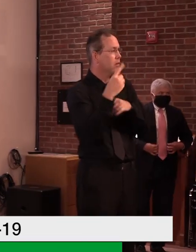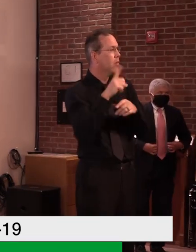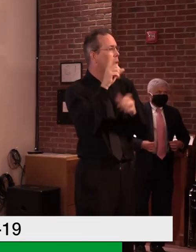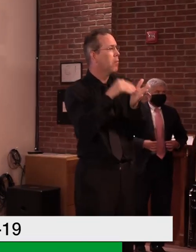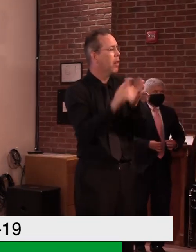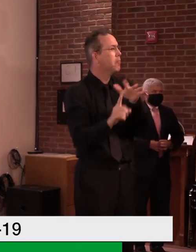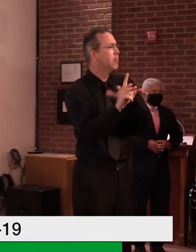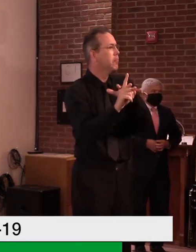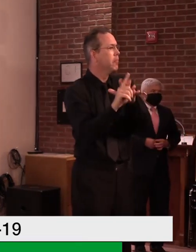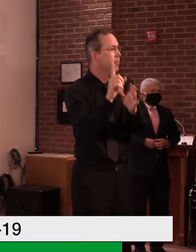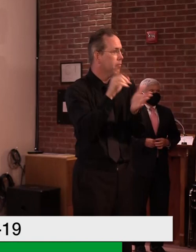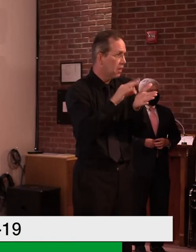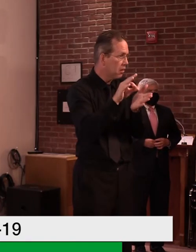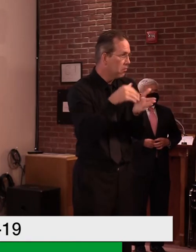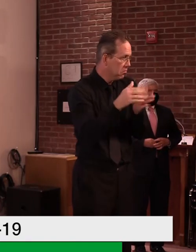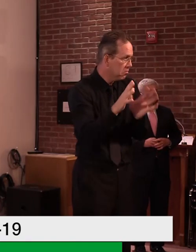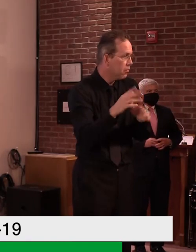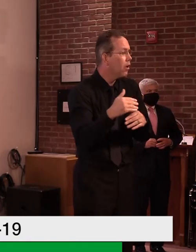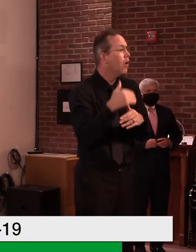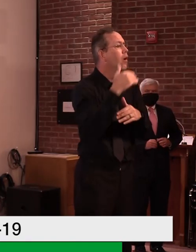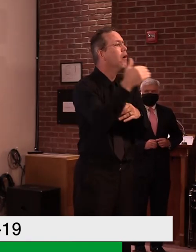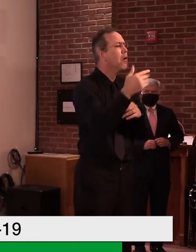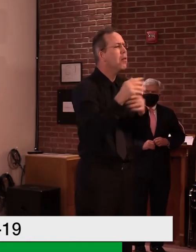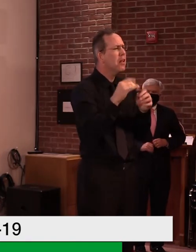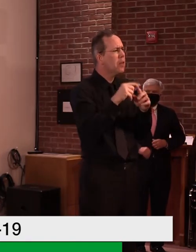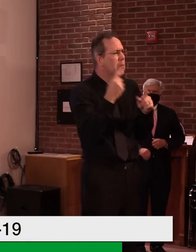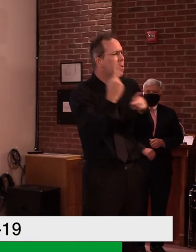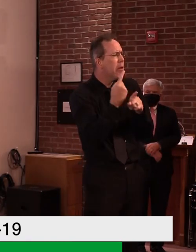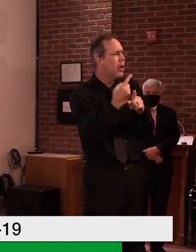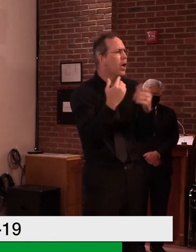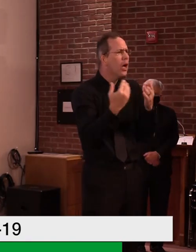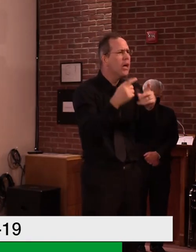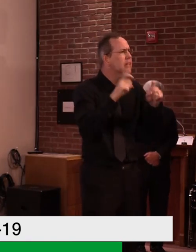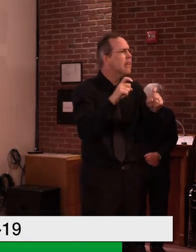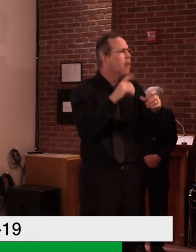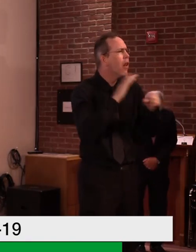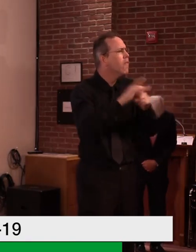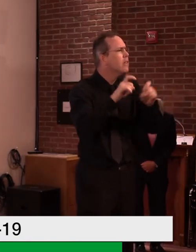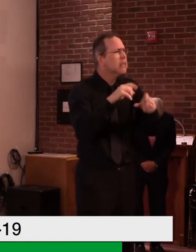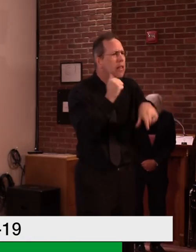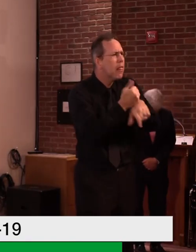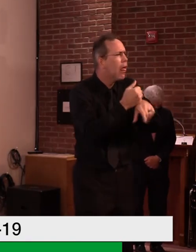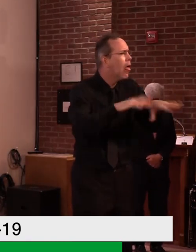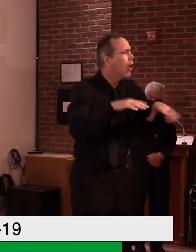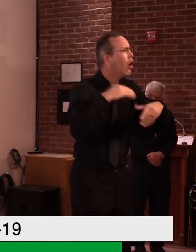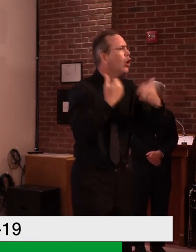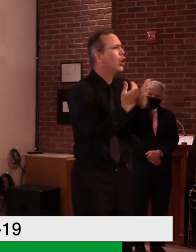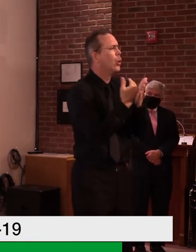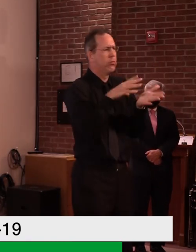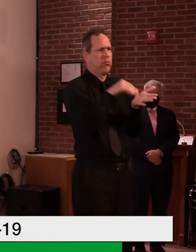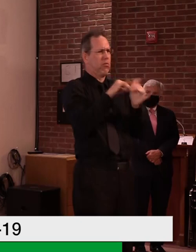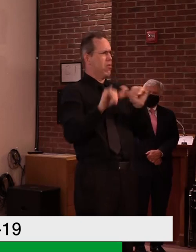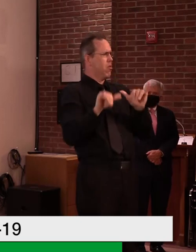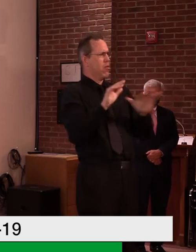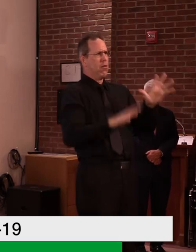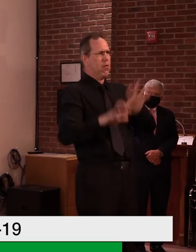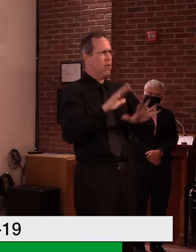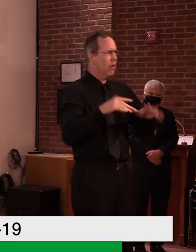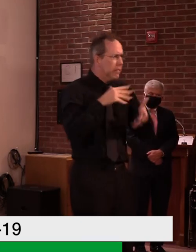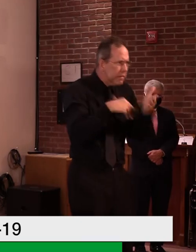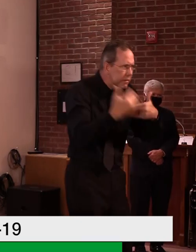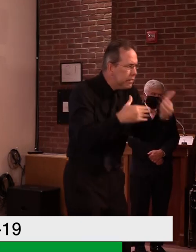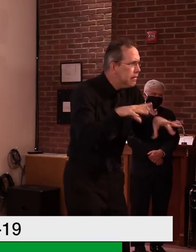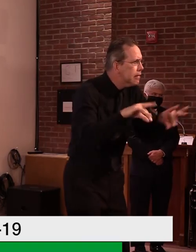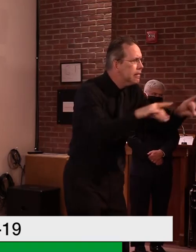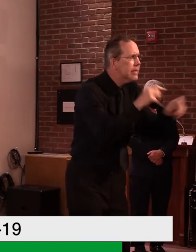we should keep in mind that testing was limited during much of this period, we can see, however, that the pace of growth begins to speed up at